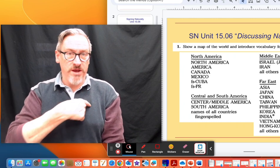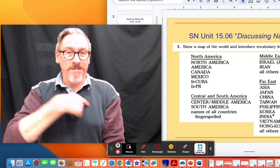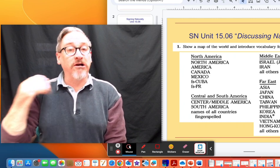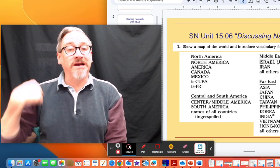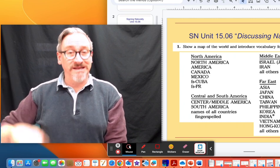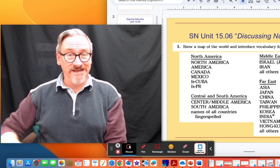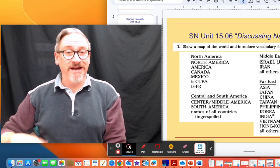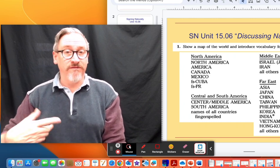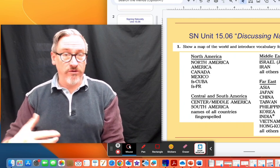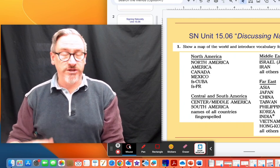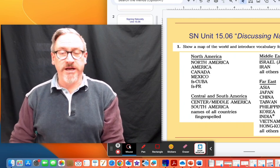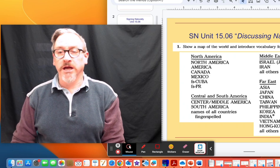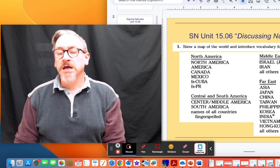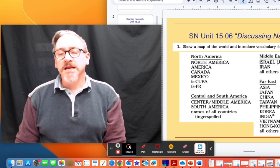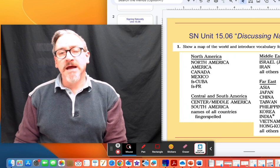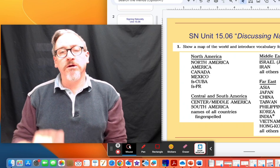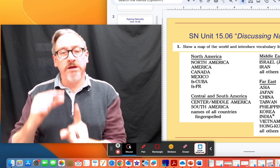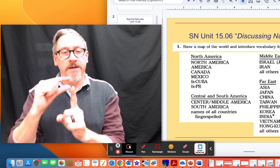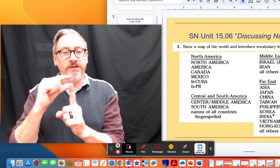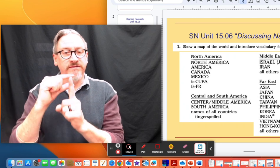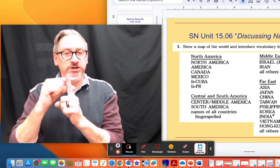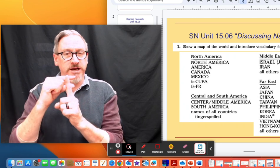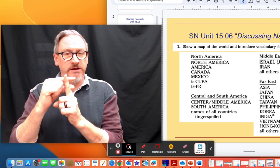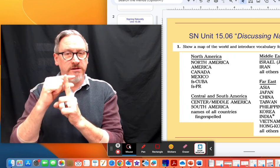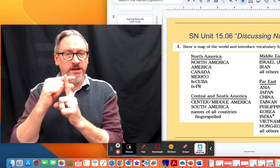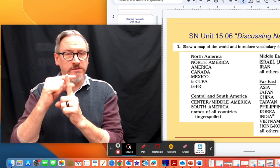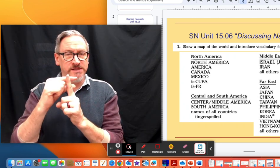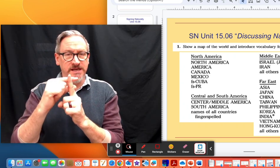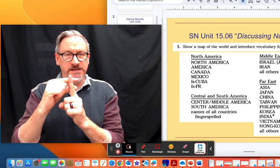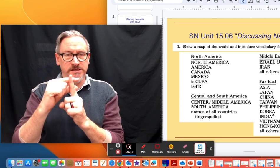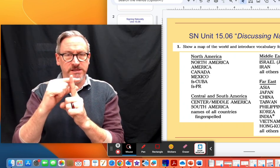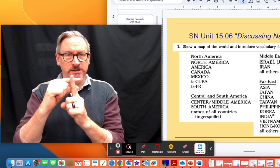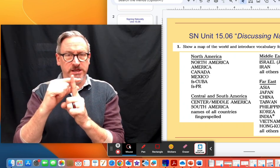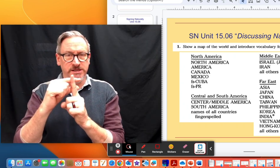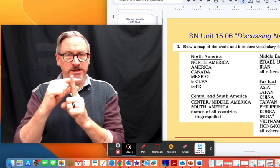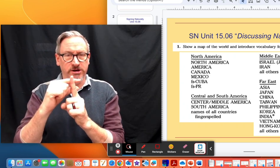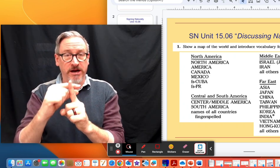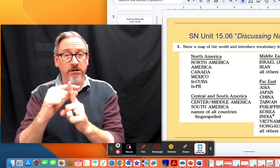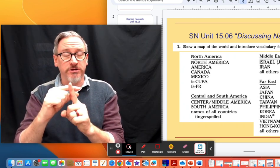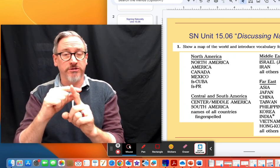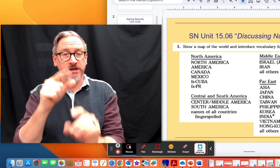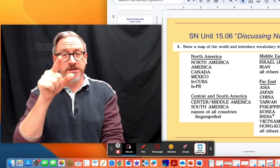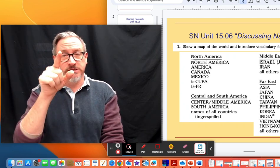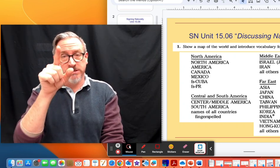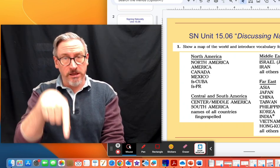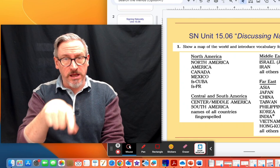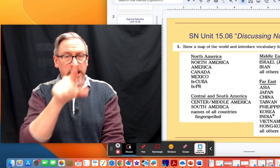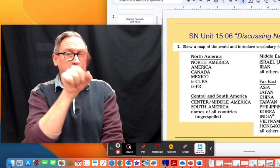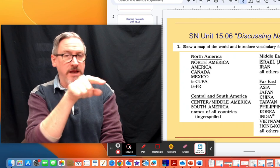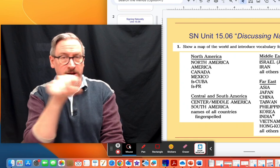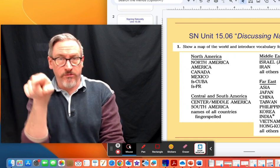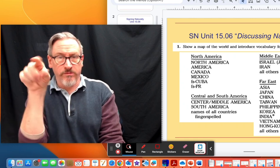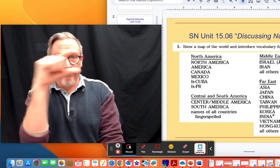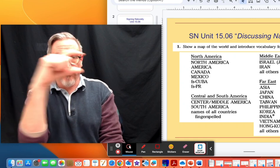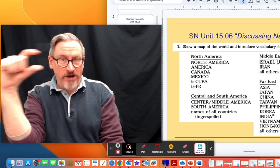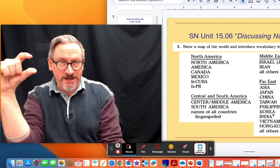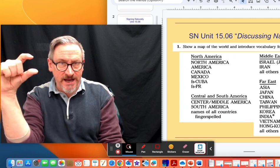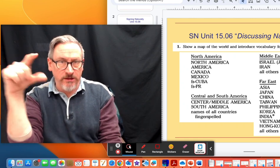the American sign for China. Now, I believe in China they use this because their character is a line and